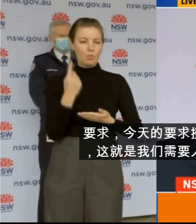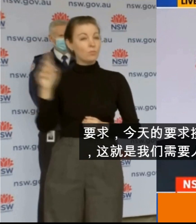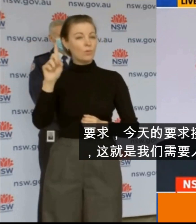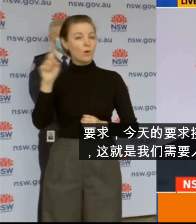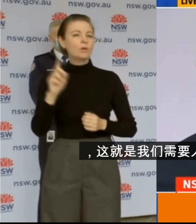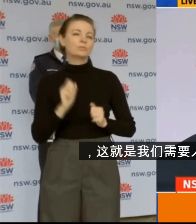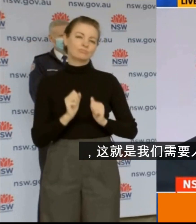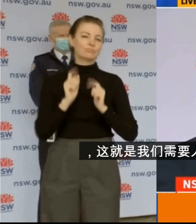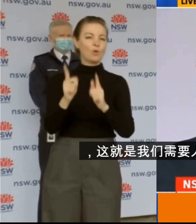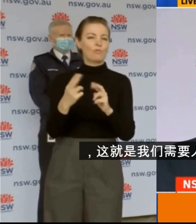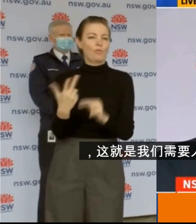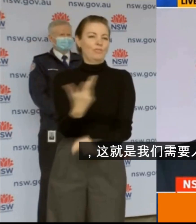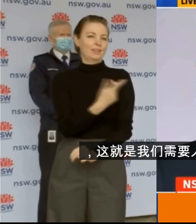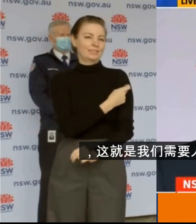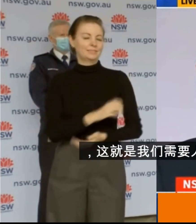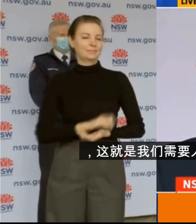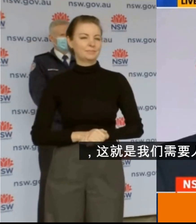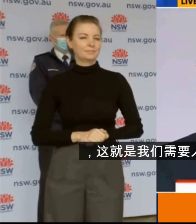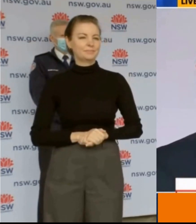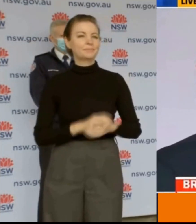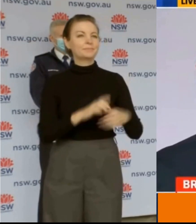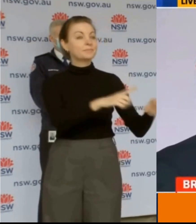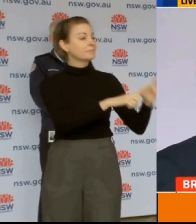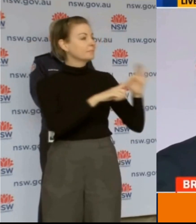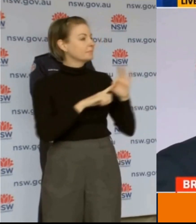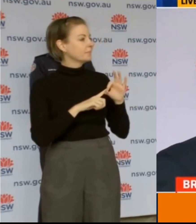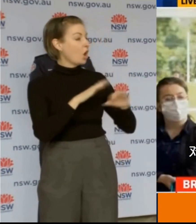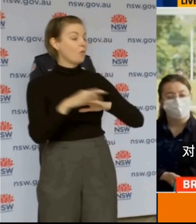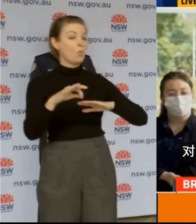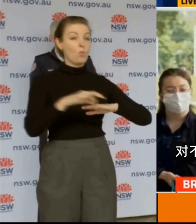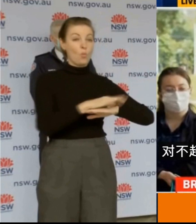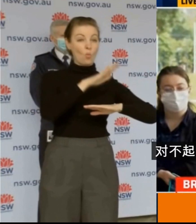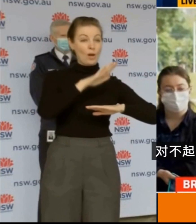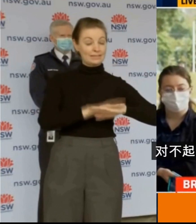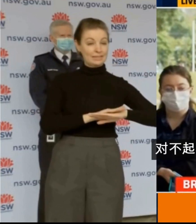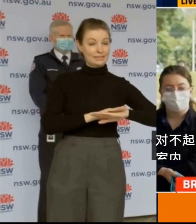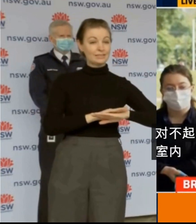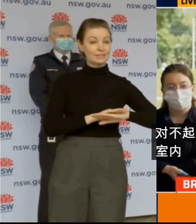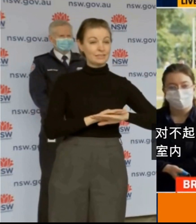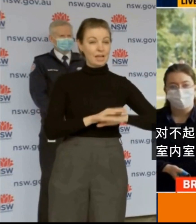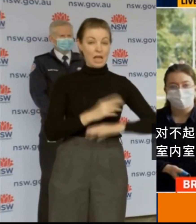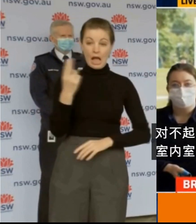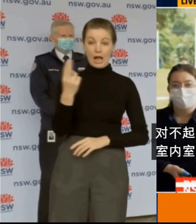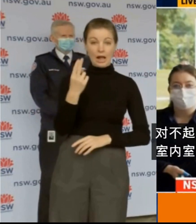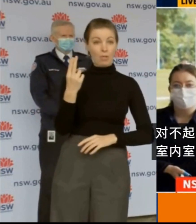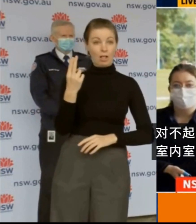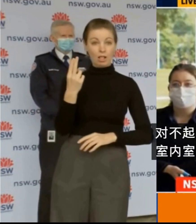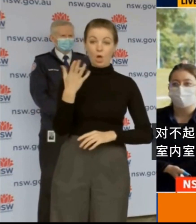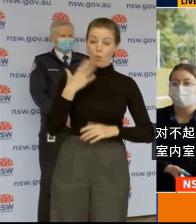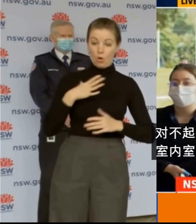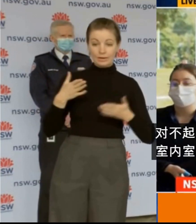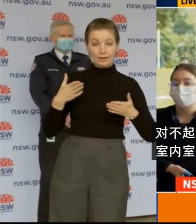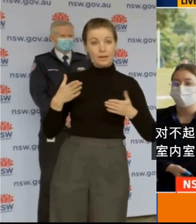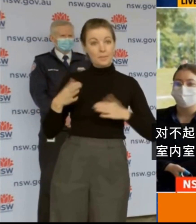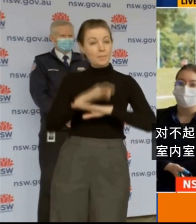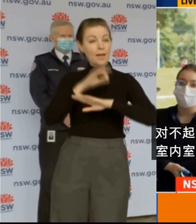do. Danica, sorry. The changes that you announced. Are a couple allowed to get married indoors inside a venue,